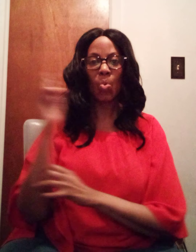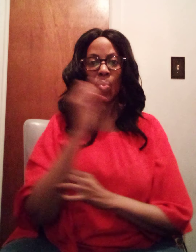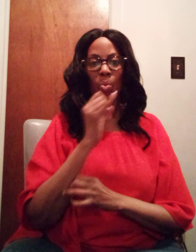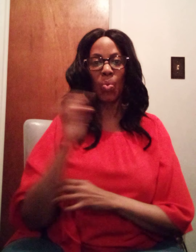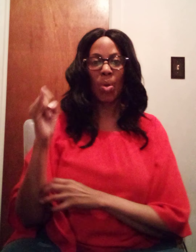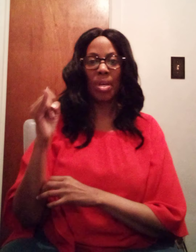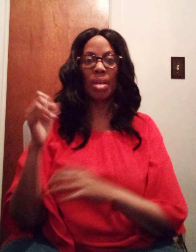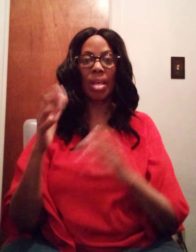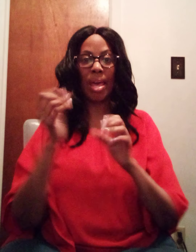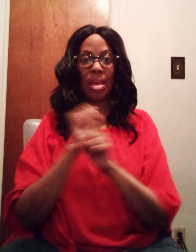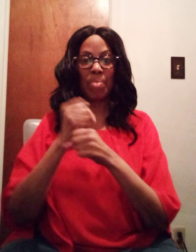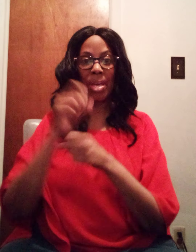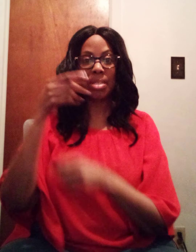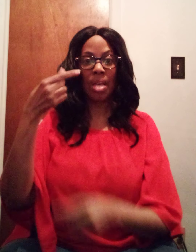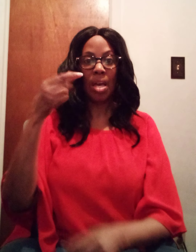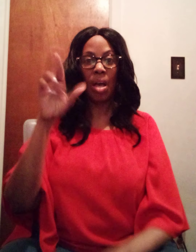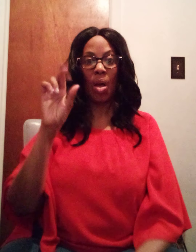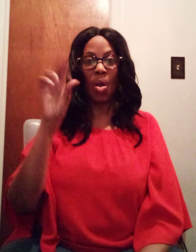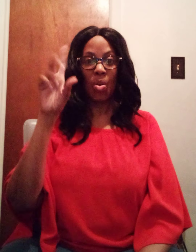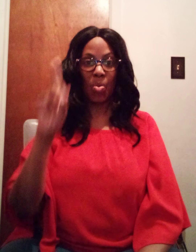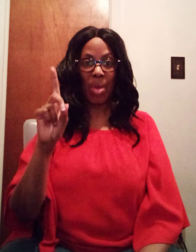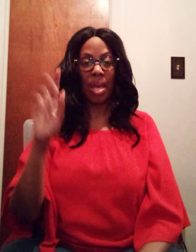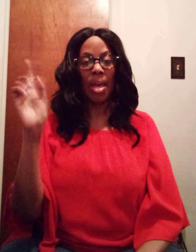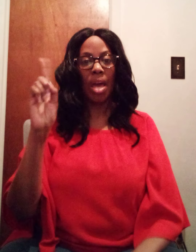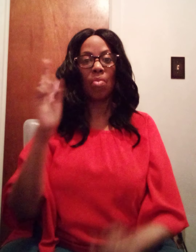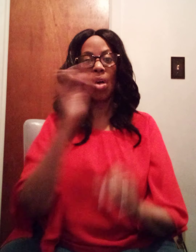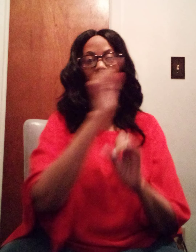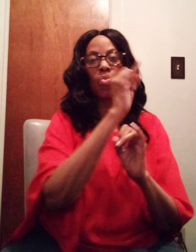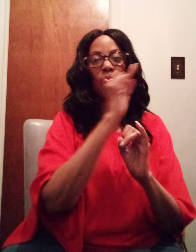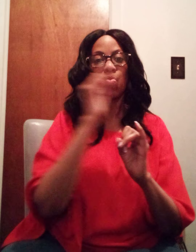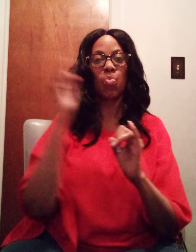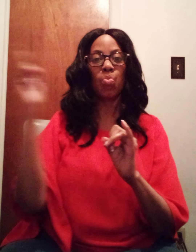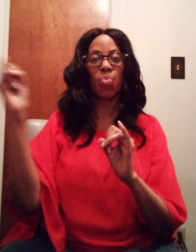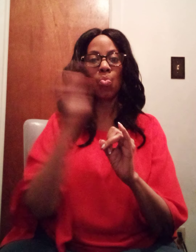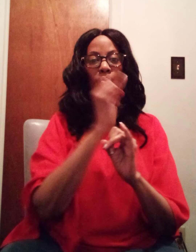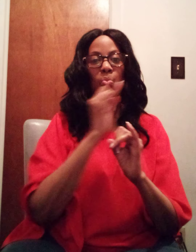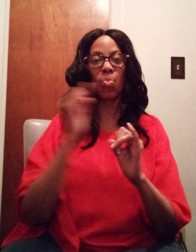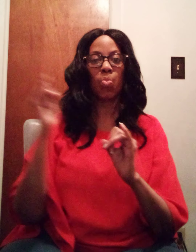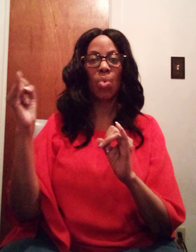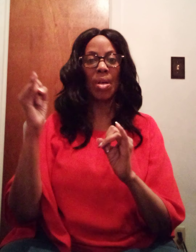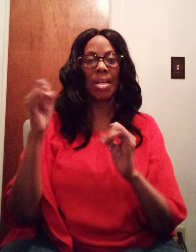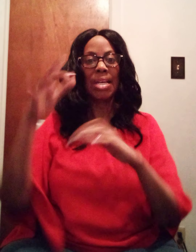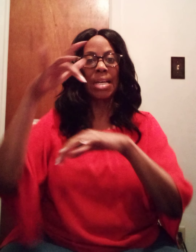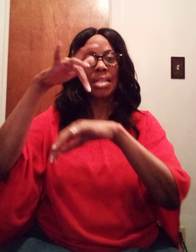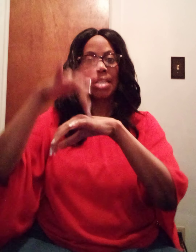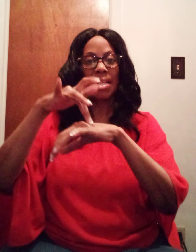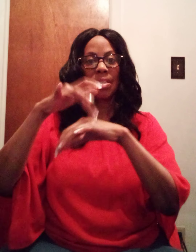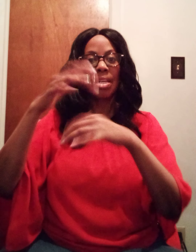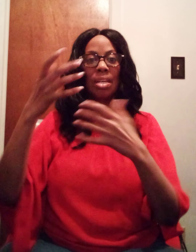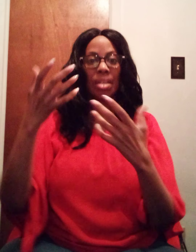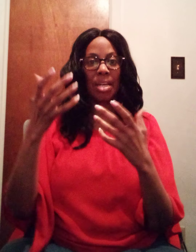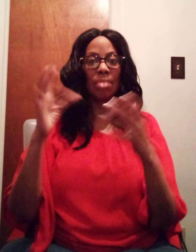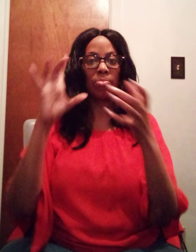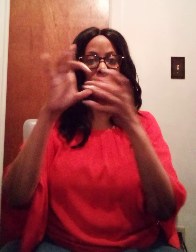coordinate. Now, a coordinate tells you the exact spot in the world where you are located right now. You can learn more about our world